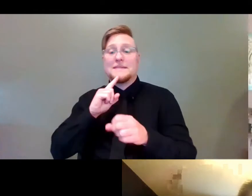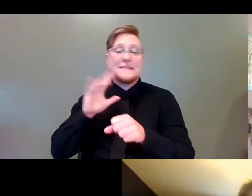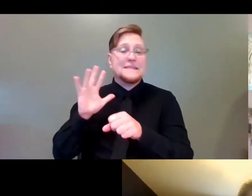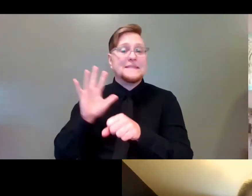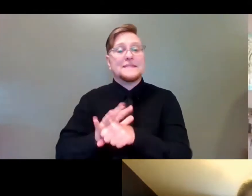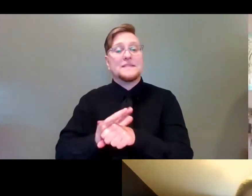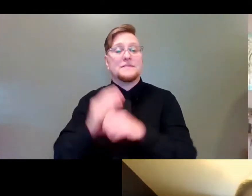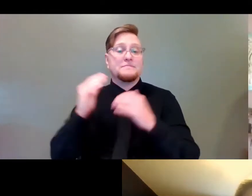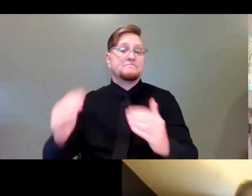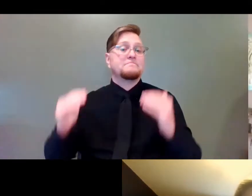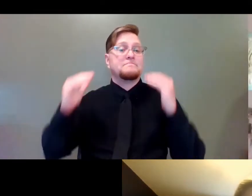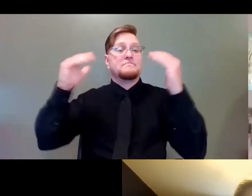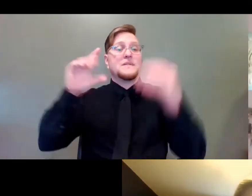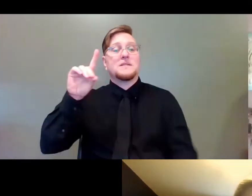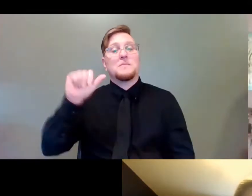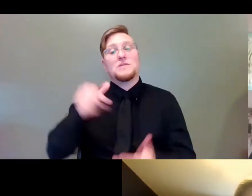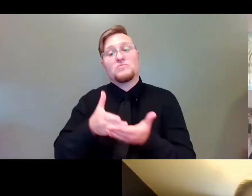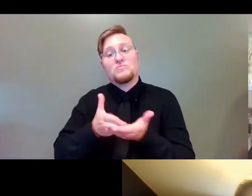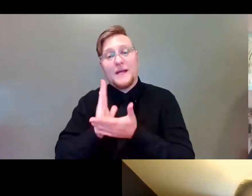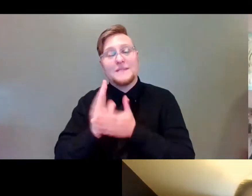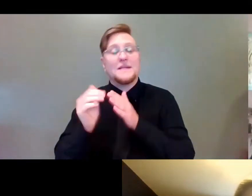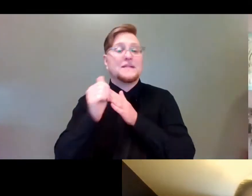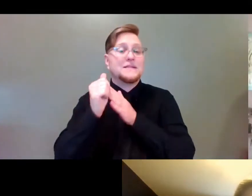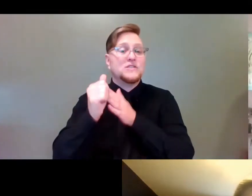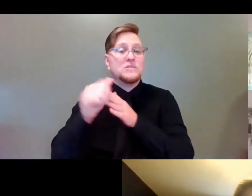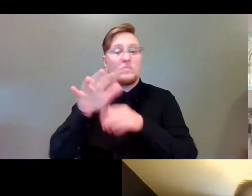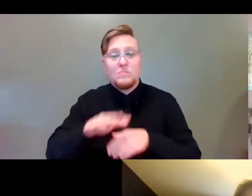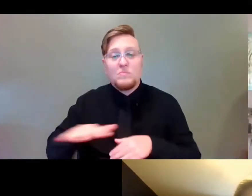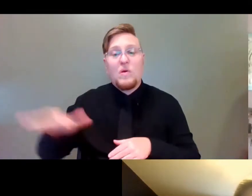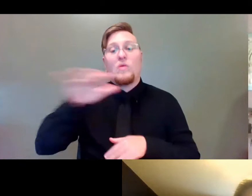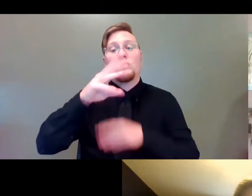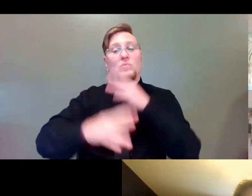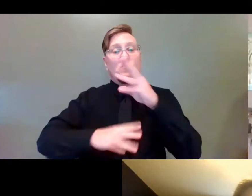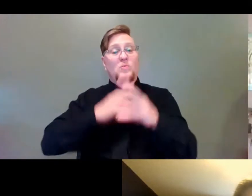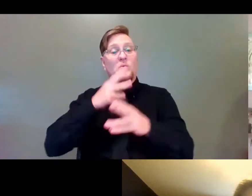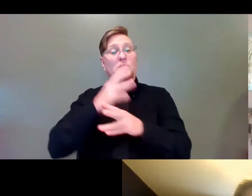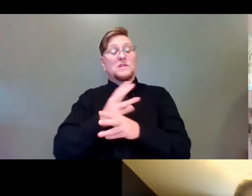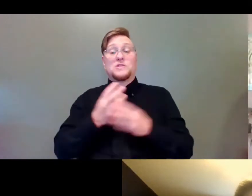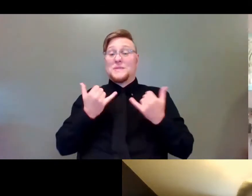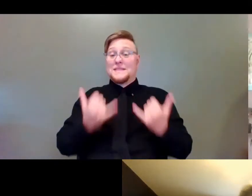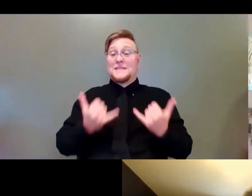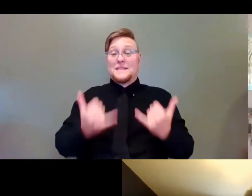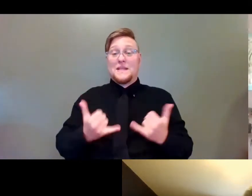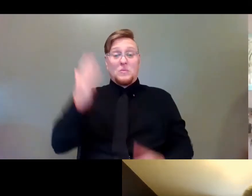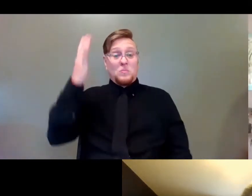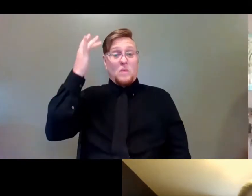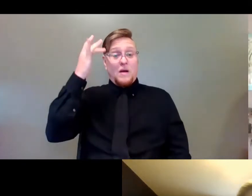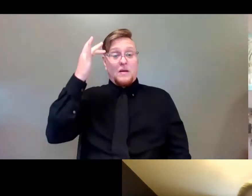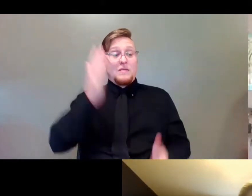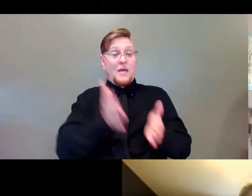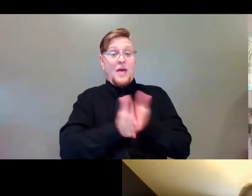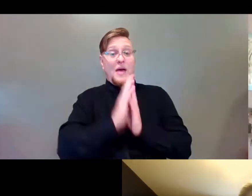to advancing disability rights and leadership globally. And I'm here today because I was asked to talk about